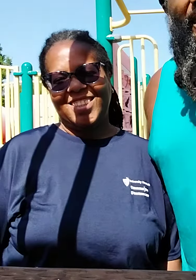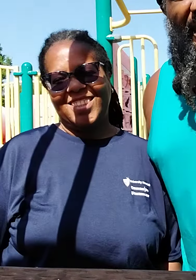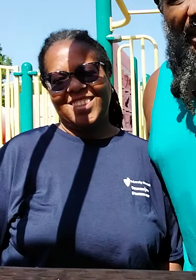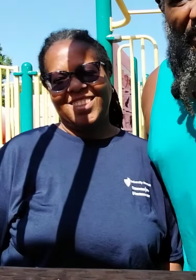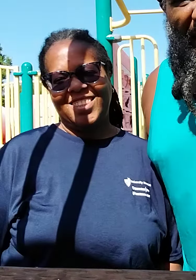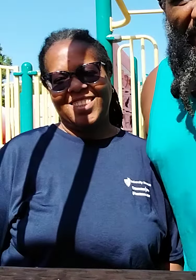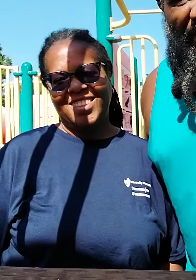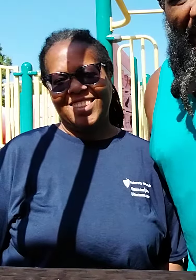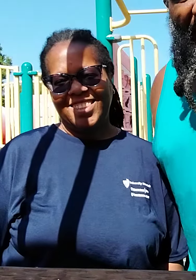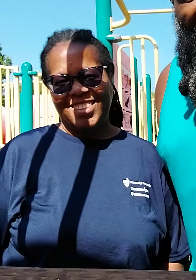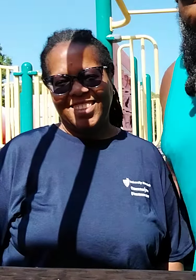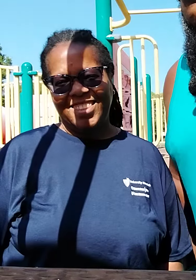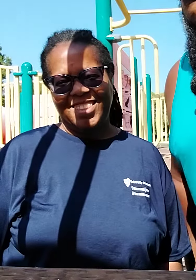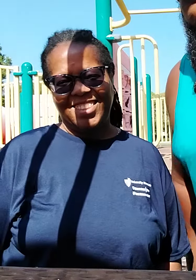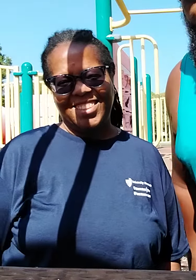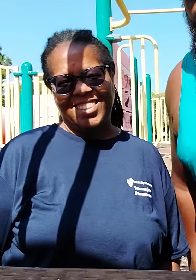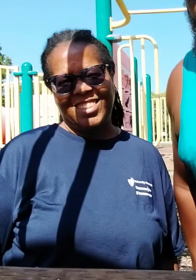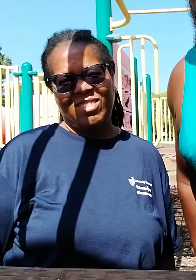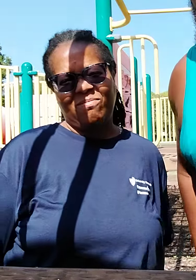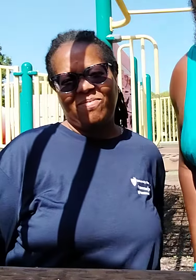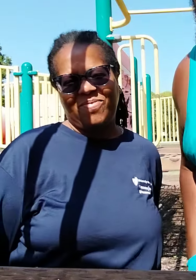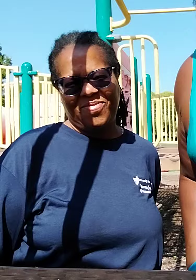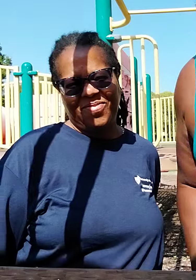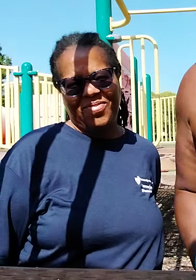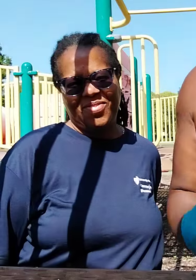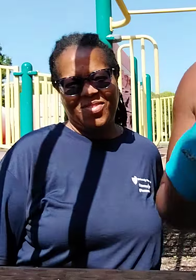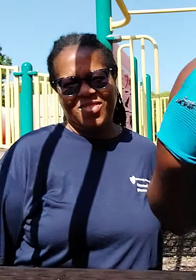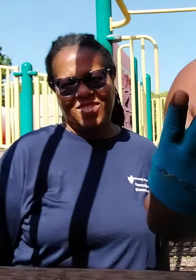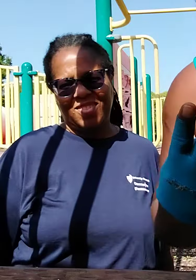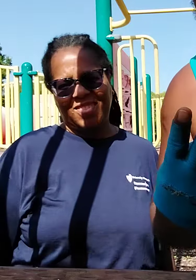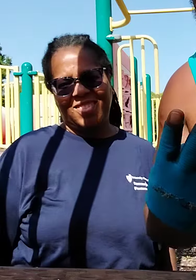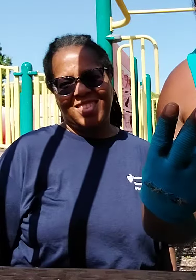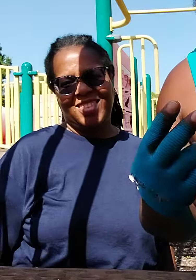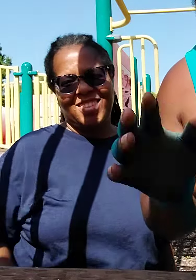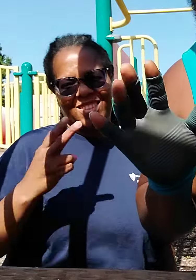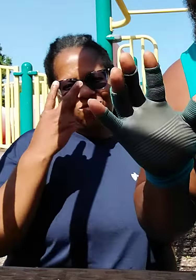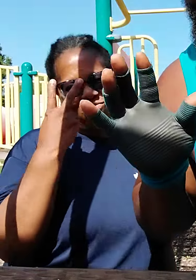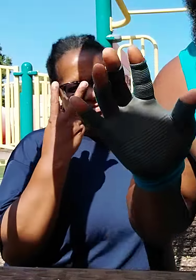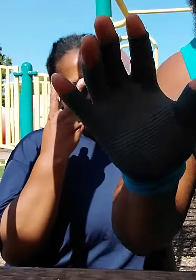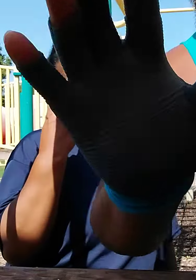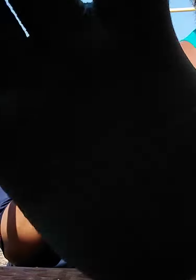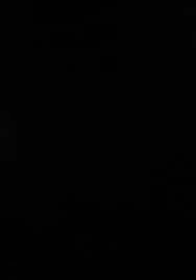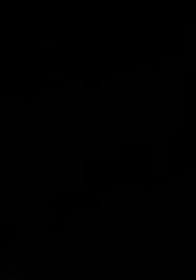And keep relying on God. With your heart sincere, blessings be answered. Peace. Shalom.